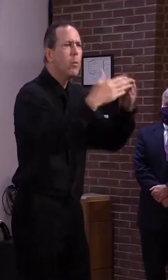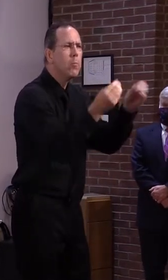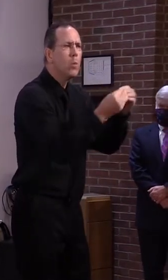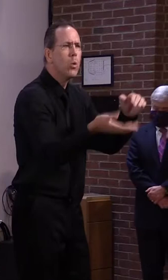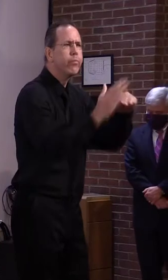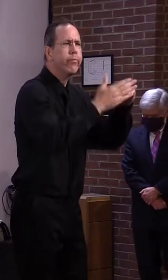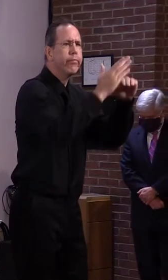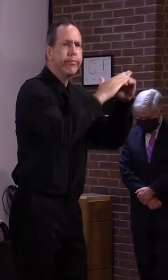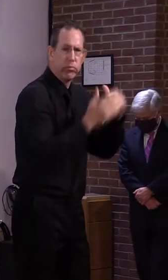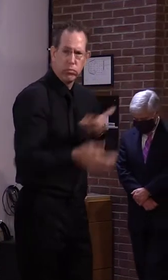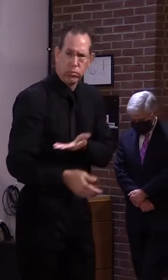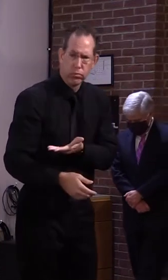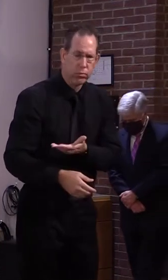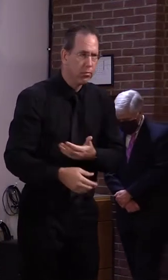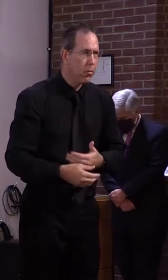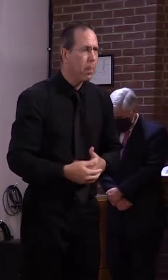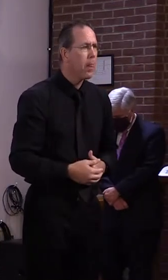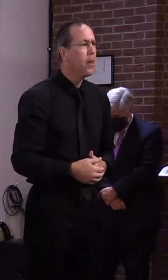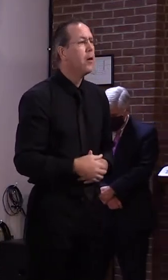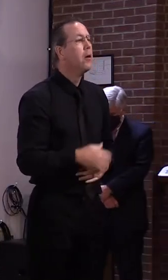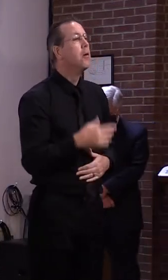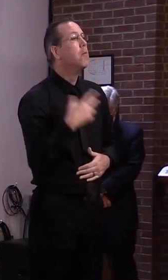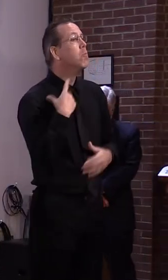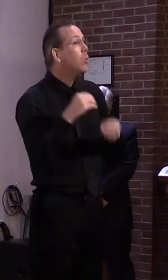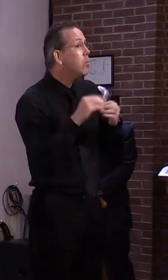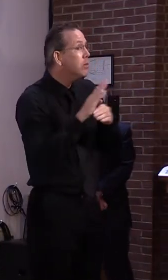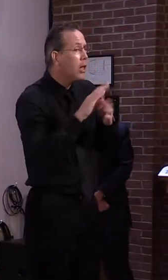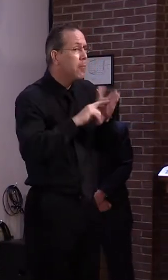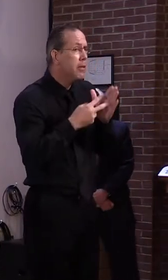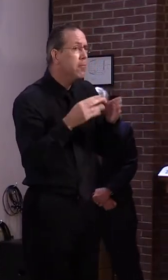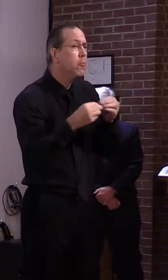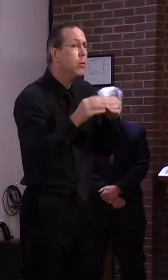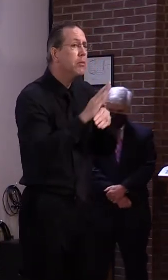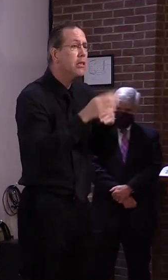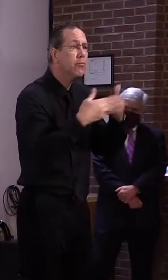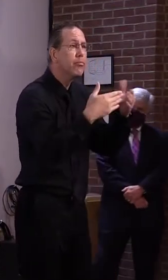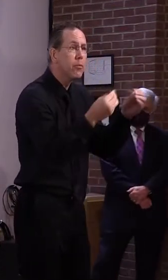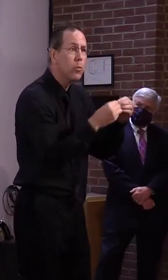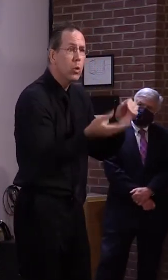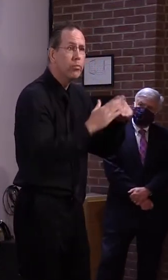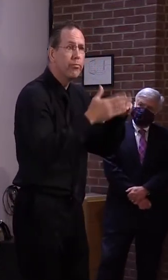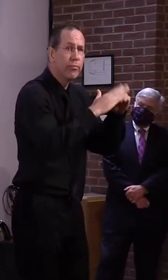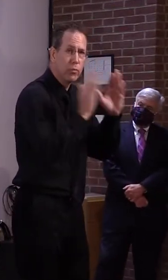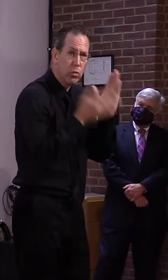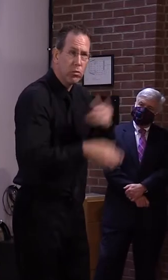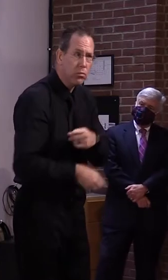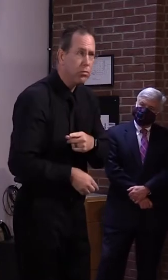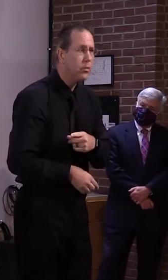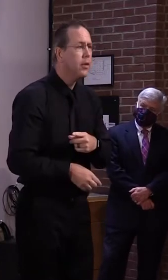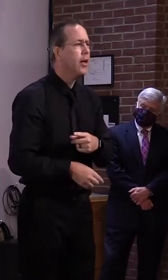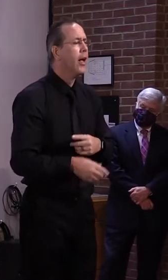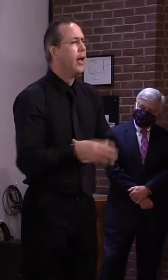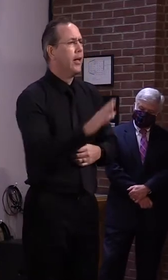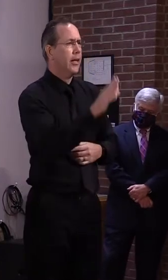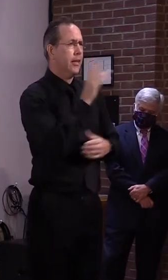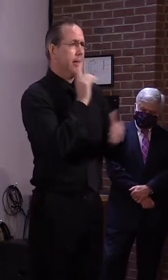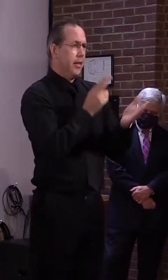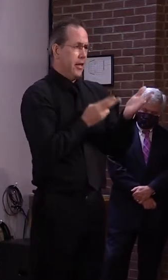K through 12 in particular. And trying to make sure that we're not doing anything detrimental that would affect that.